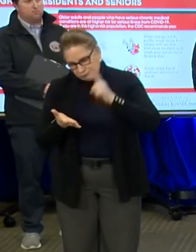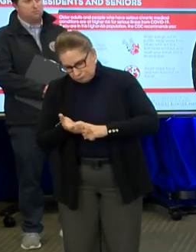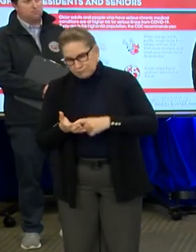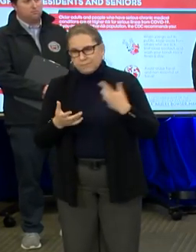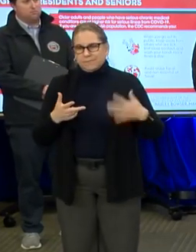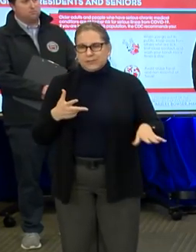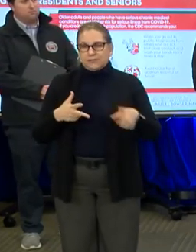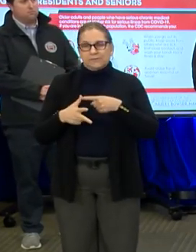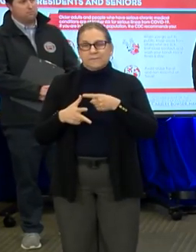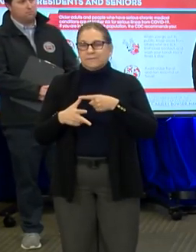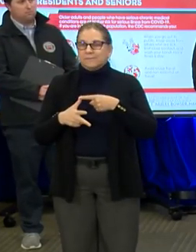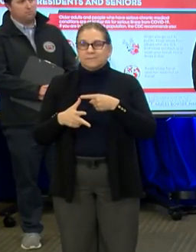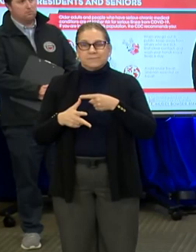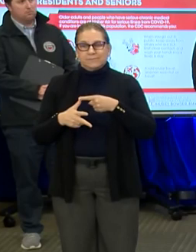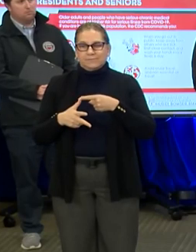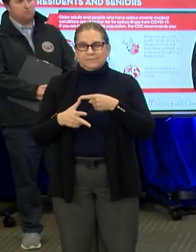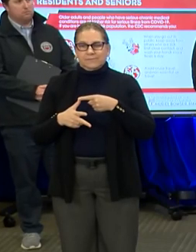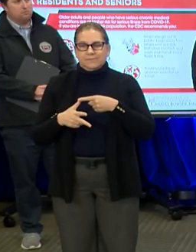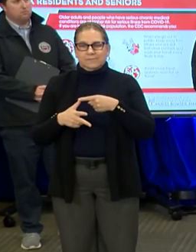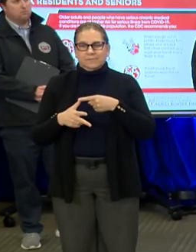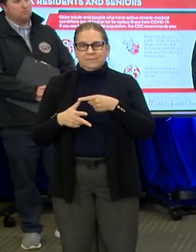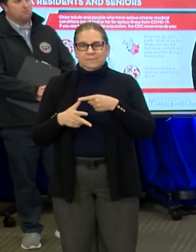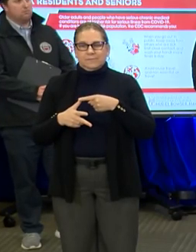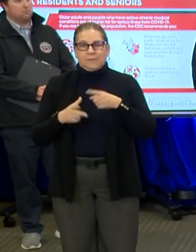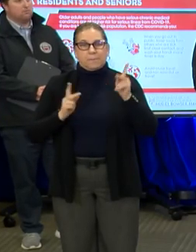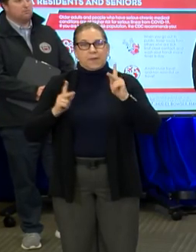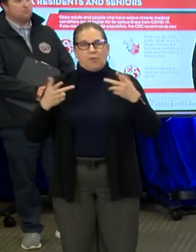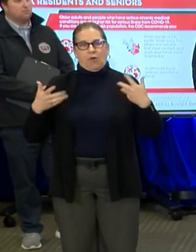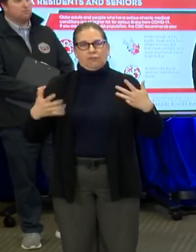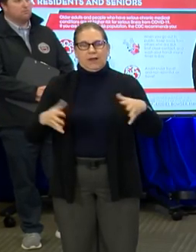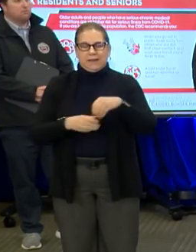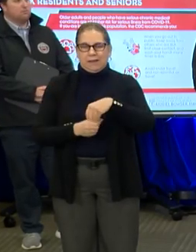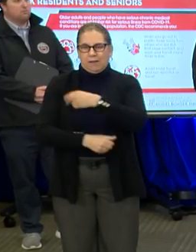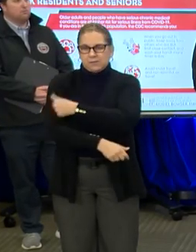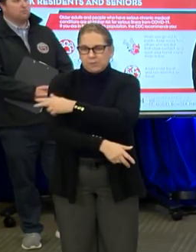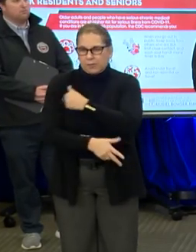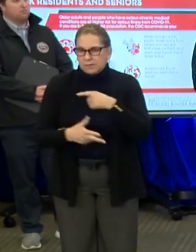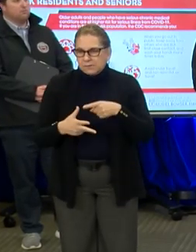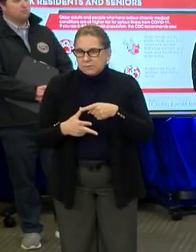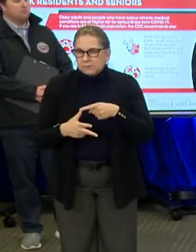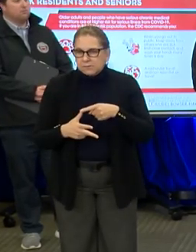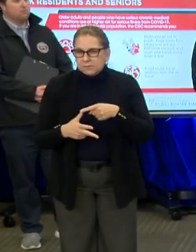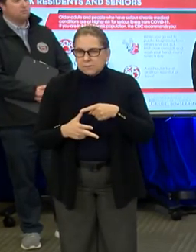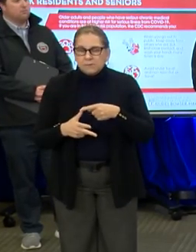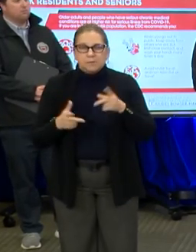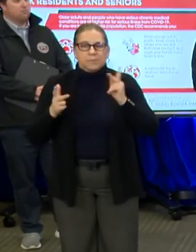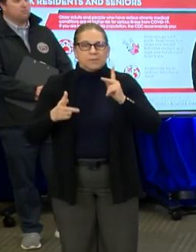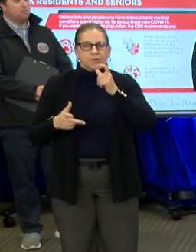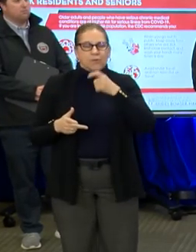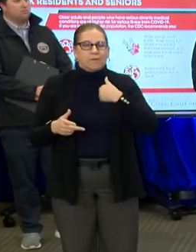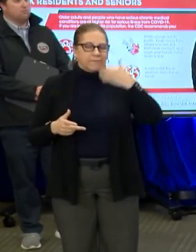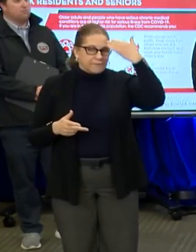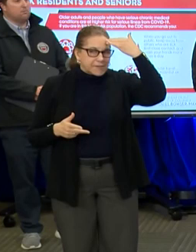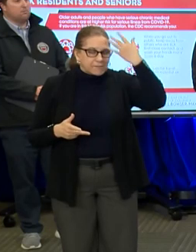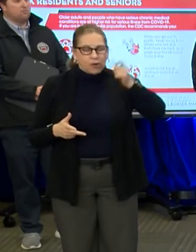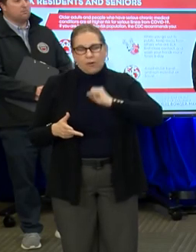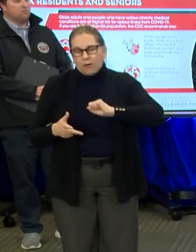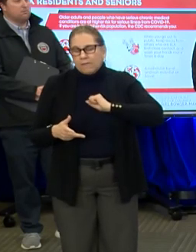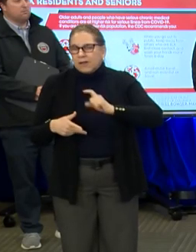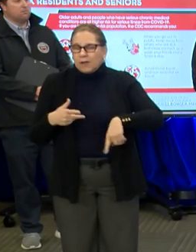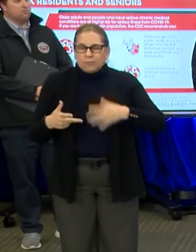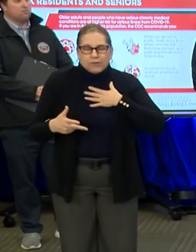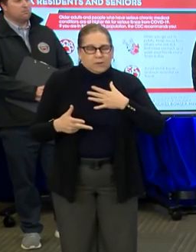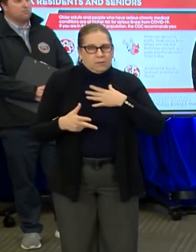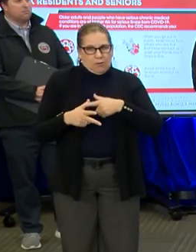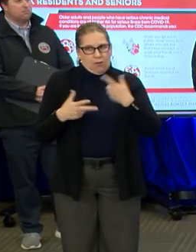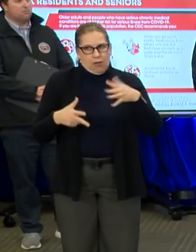and healthcare facility workers with COVID-19 symptoms of fever, cough, and shortness of breath. This ensures optimal care